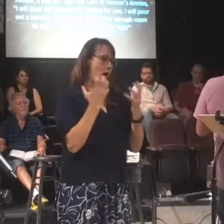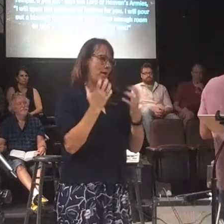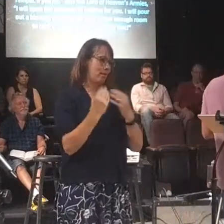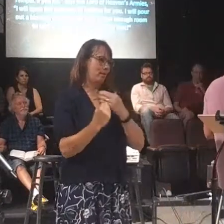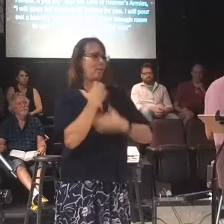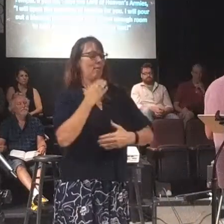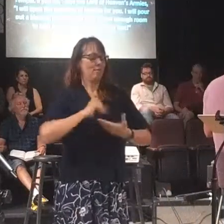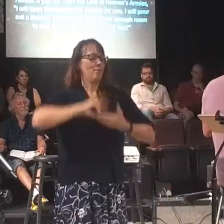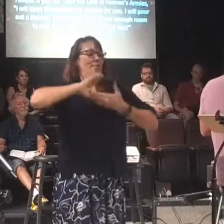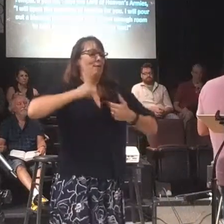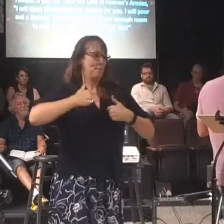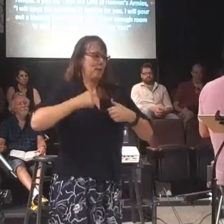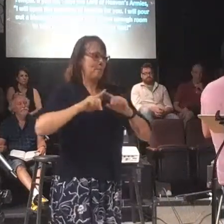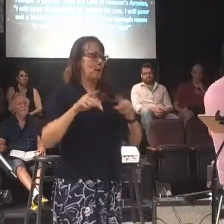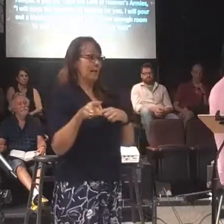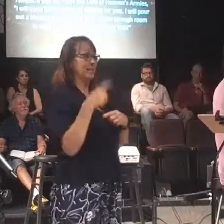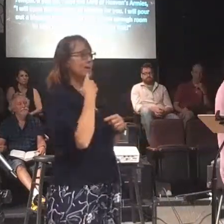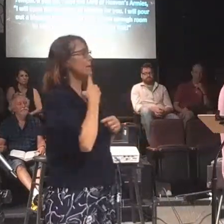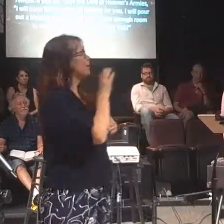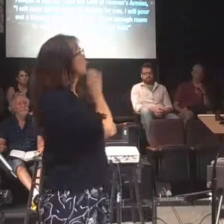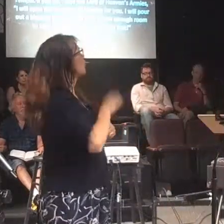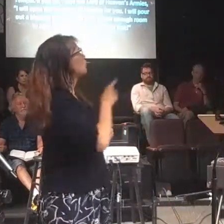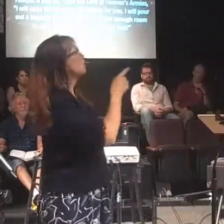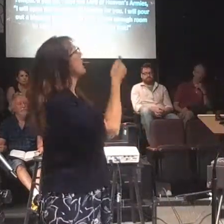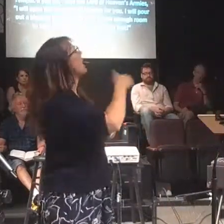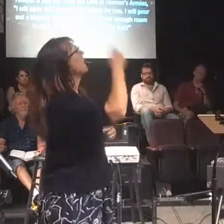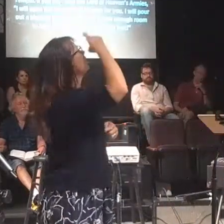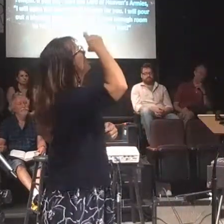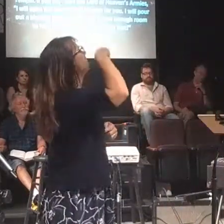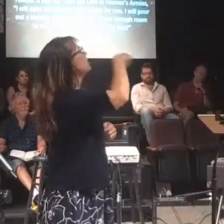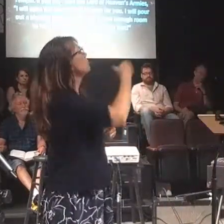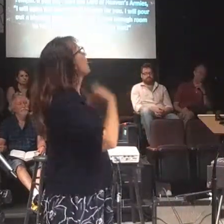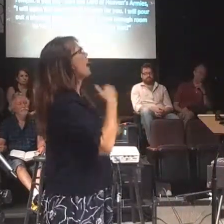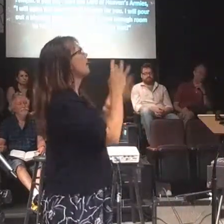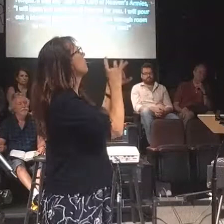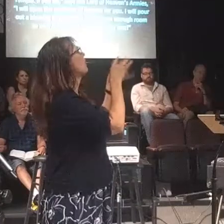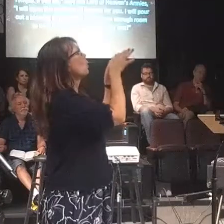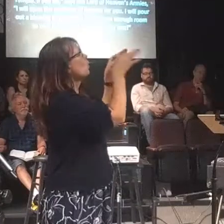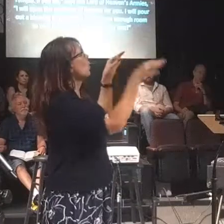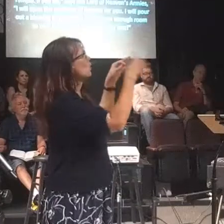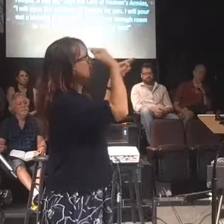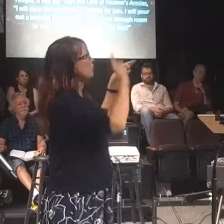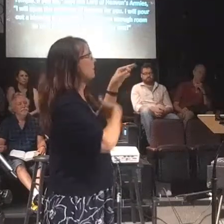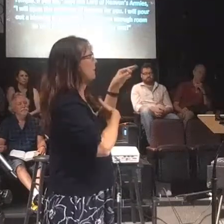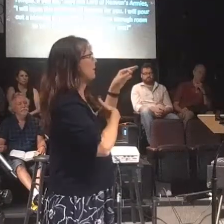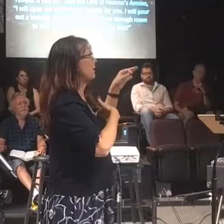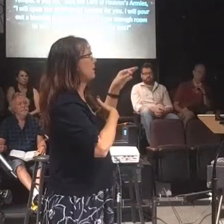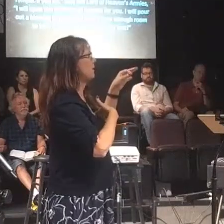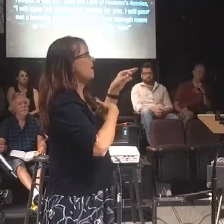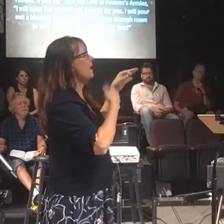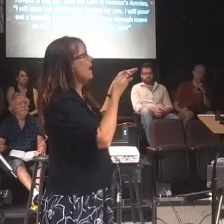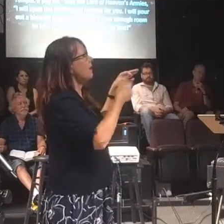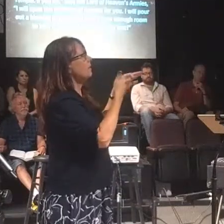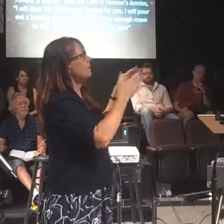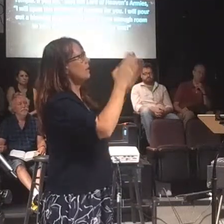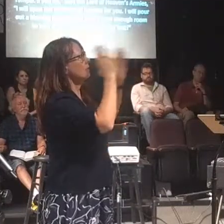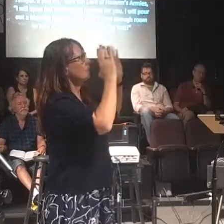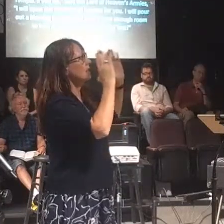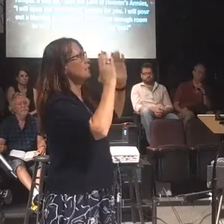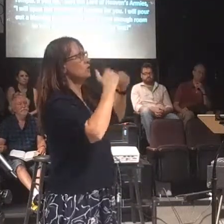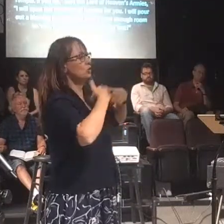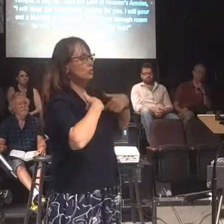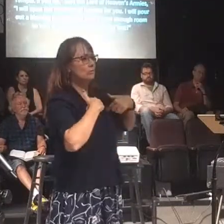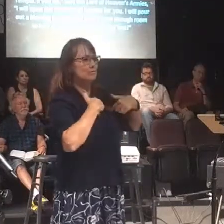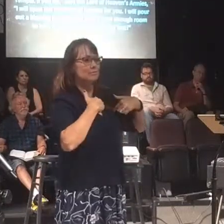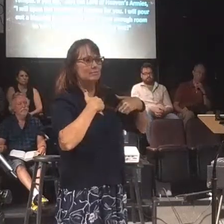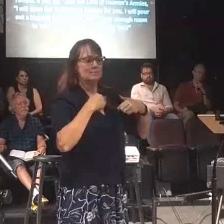"in your wisdom, do you have any words for me? You know, we're sort of saying goodbye, like anything that I should be paying attention to?" And I